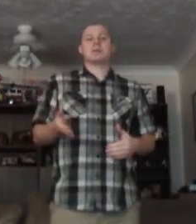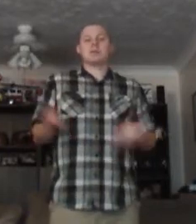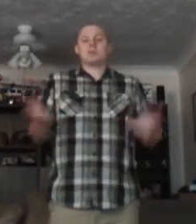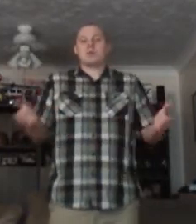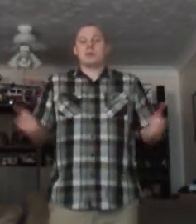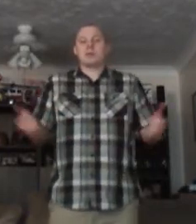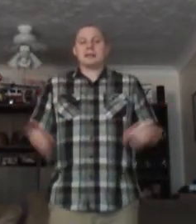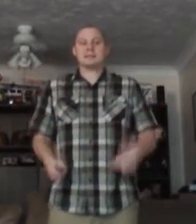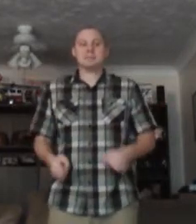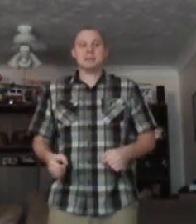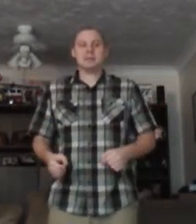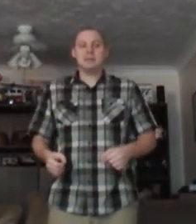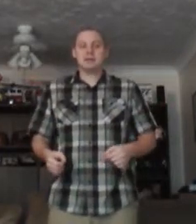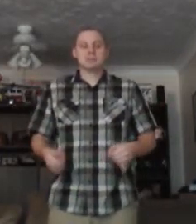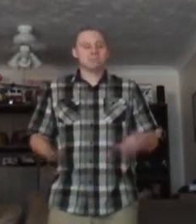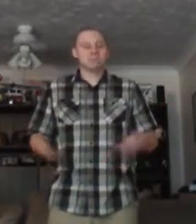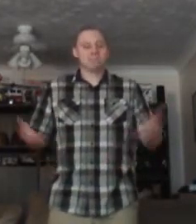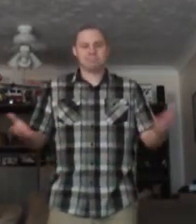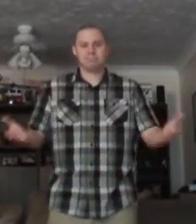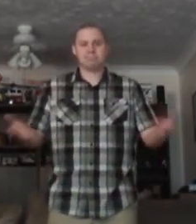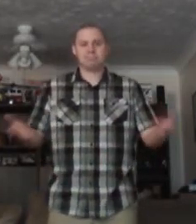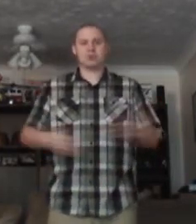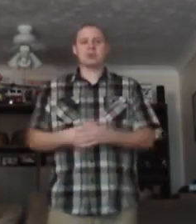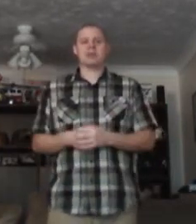of water and simply pour into the can.